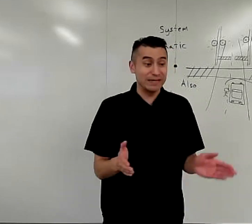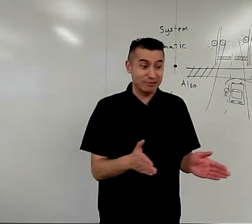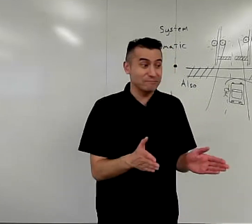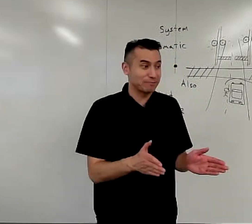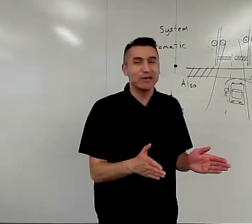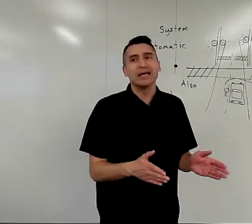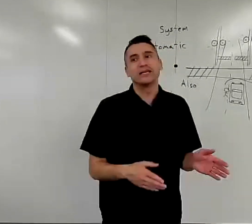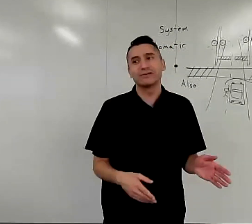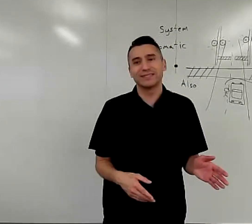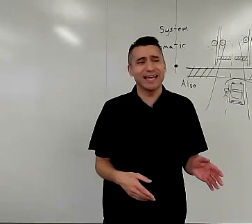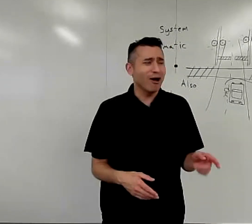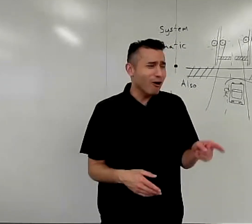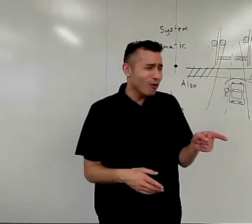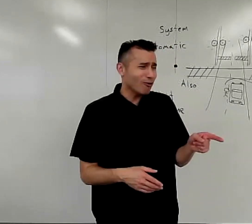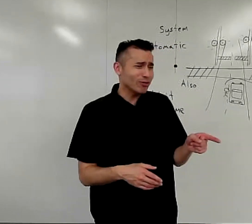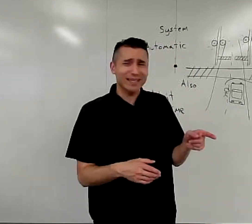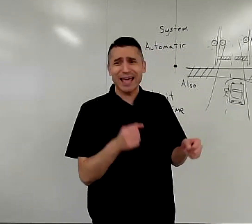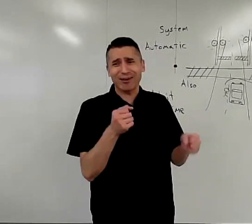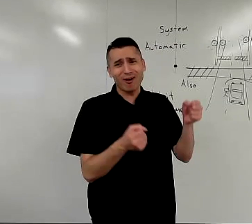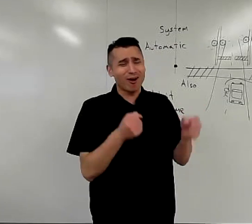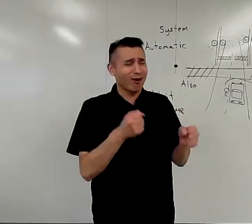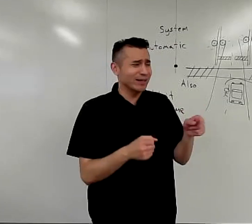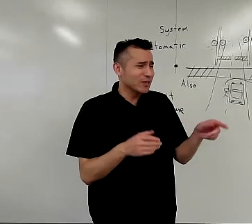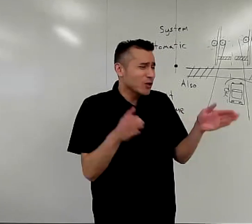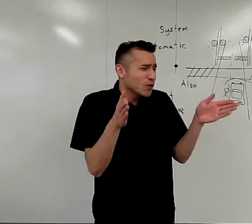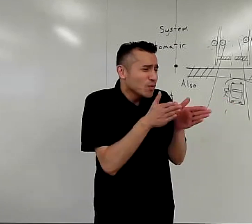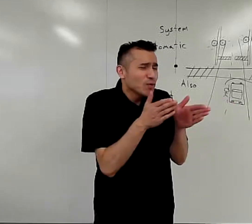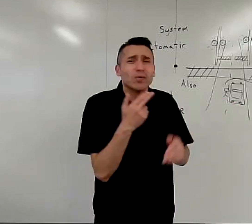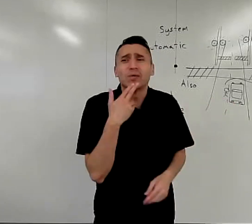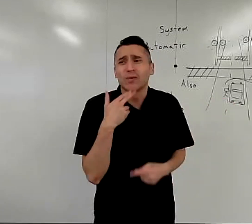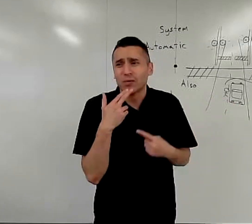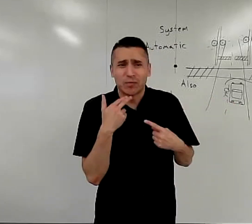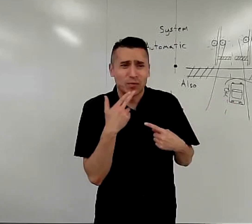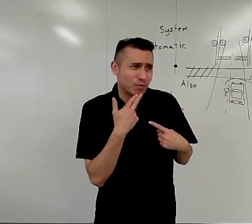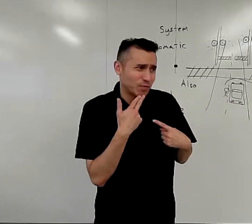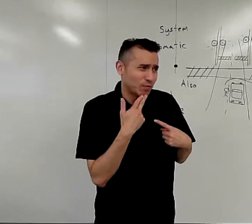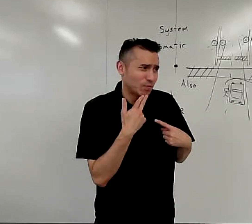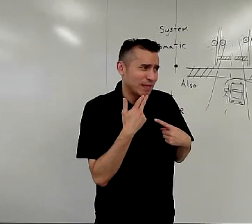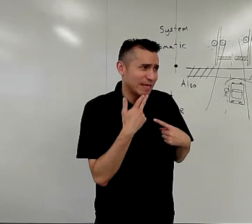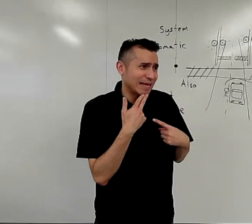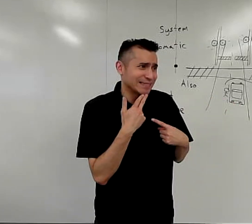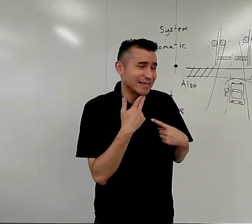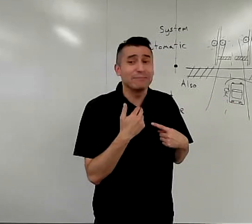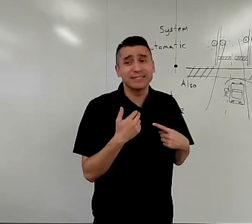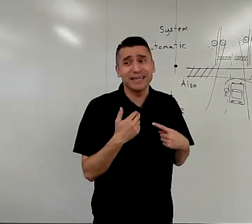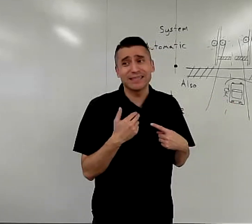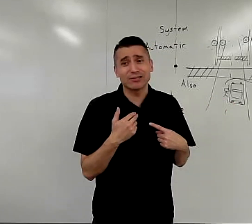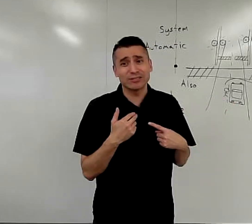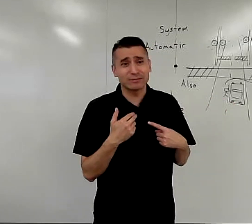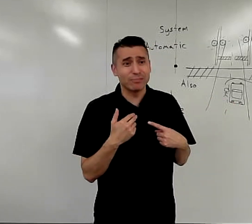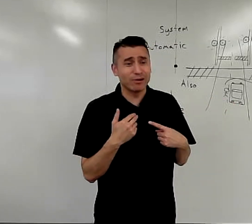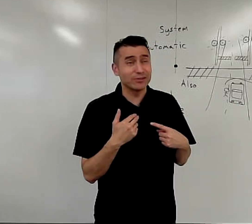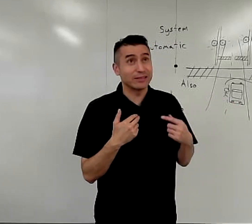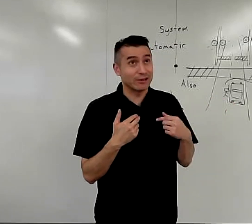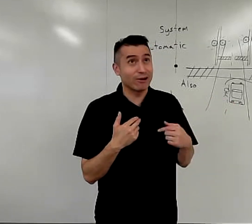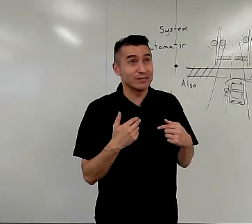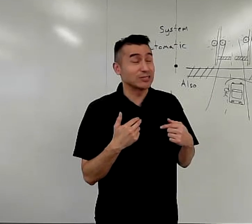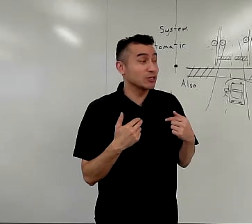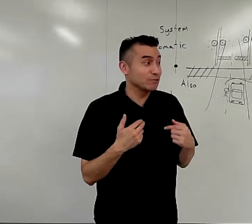a Mini Cooper, you could say, oh, look at that car. in ASL. I'm not saying the car is cute.